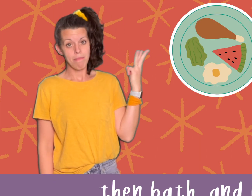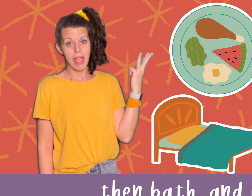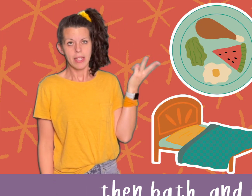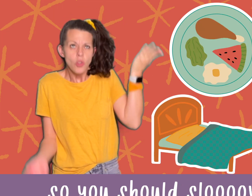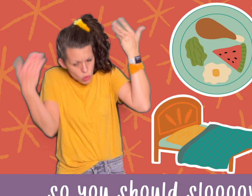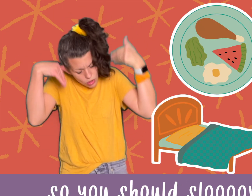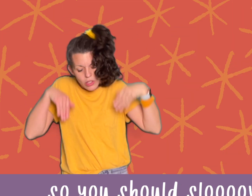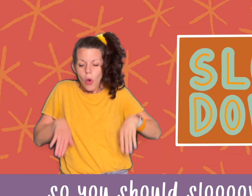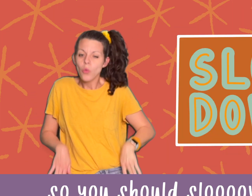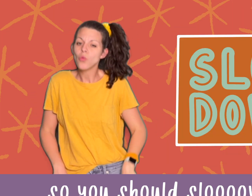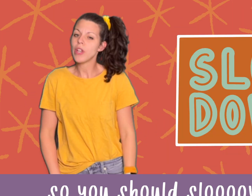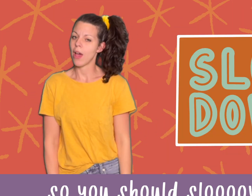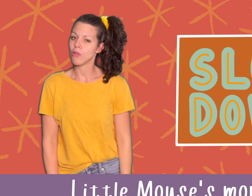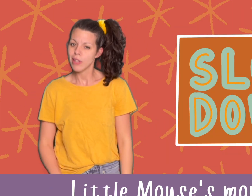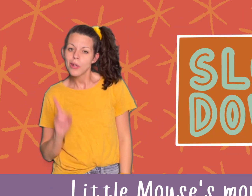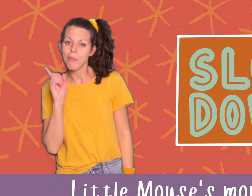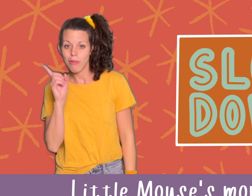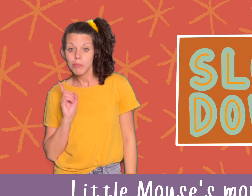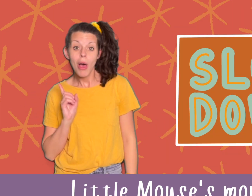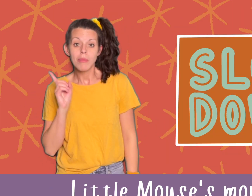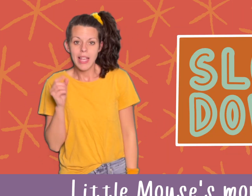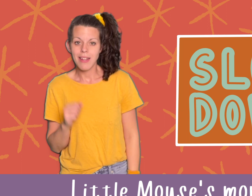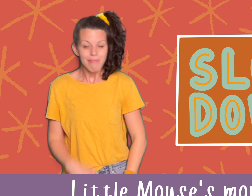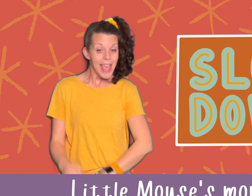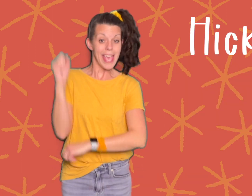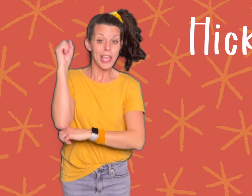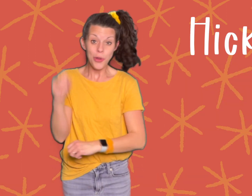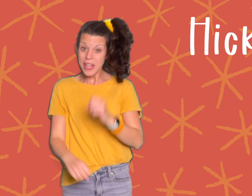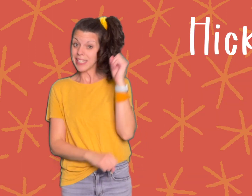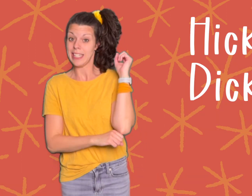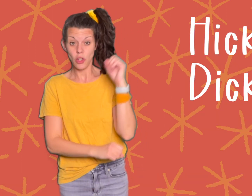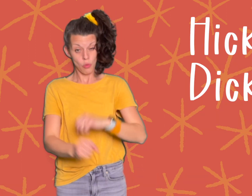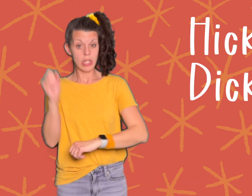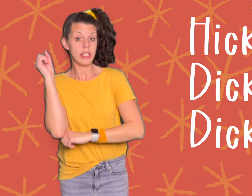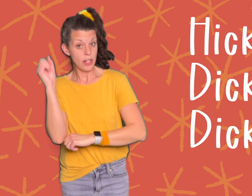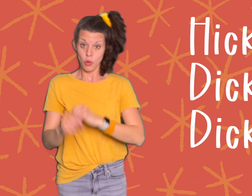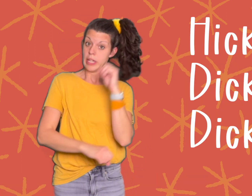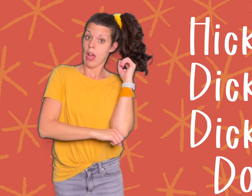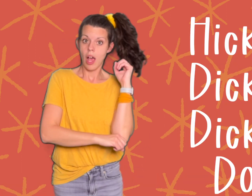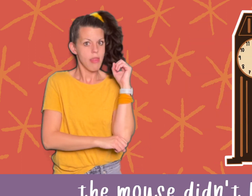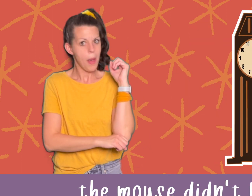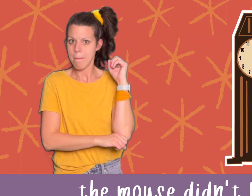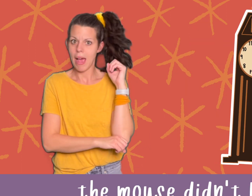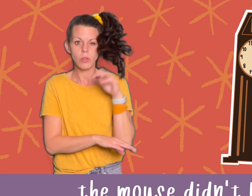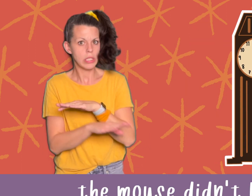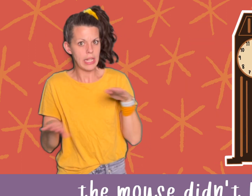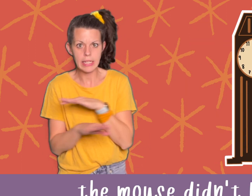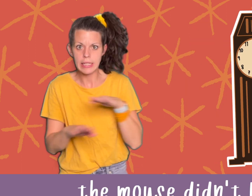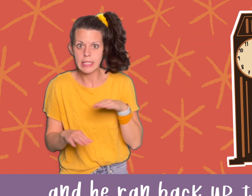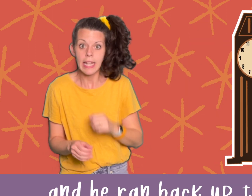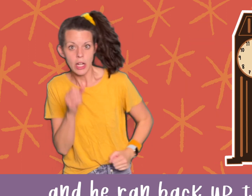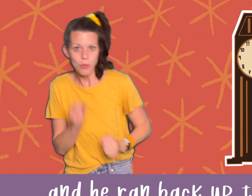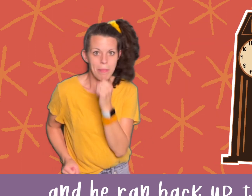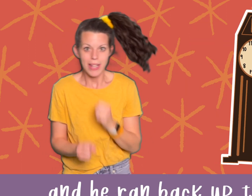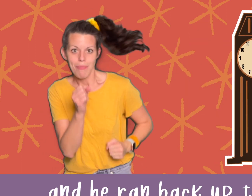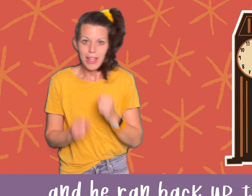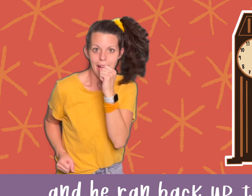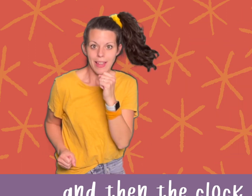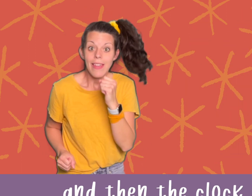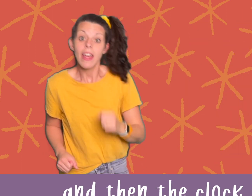bed. So you should slow down. Little mouse's mom said. Hickory dickory dickory dock. The mouse didn't listen and he ran back up the clock. And then the